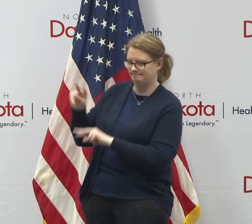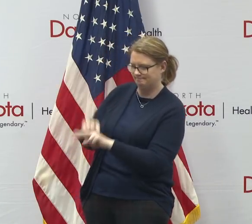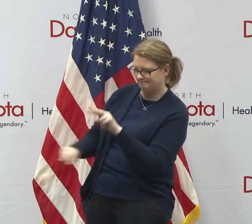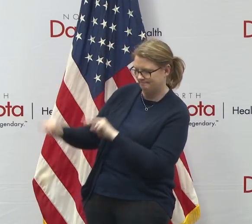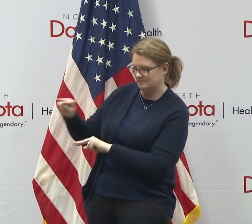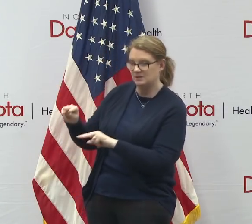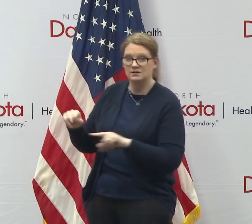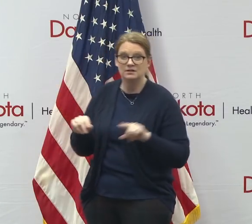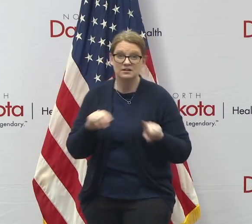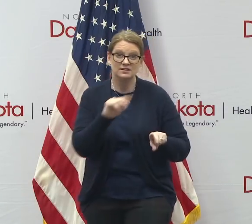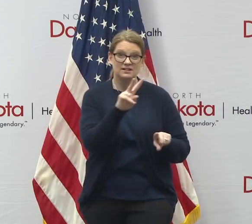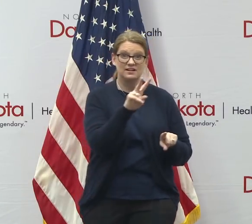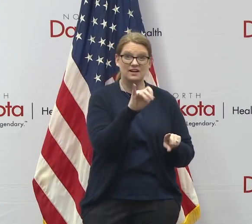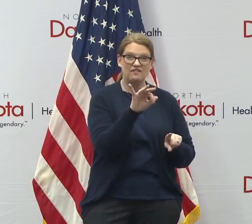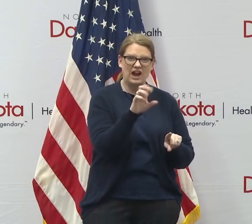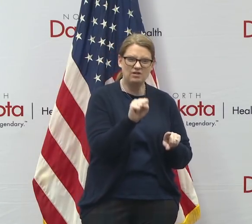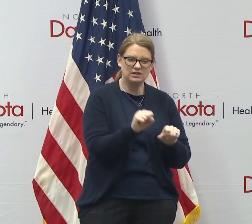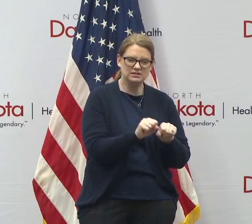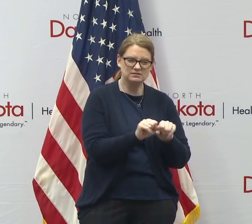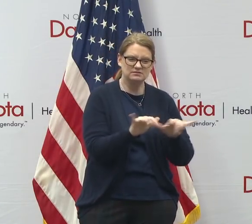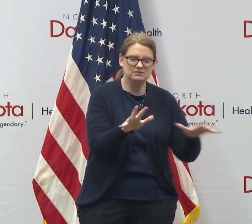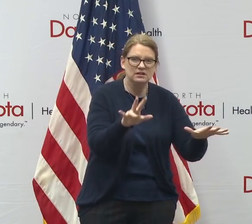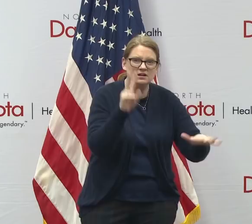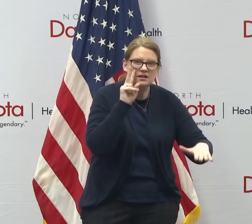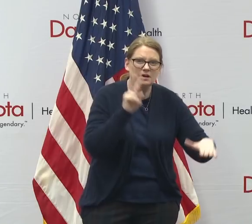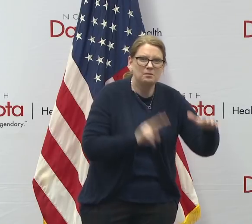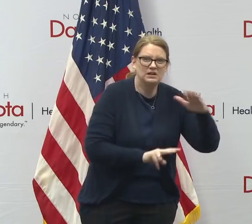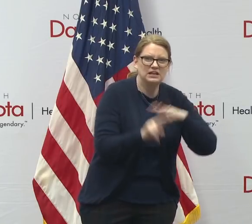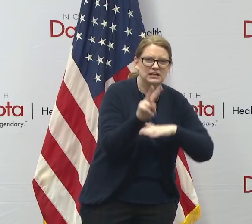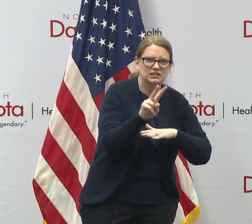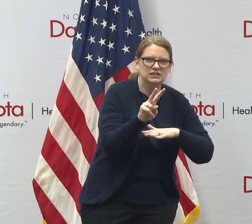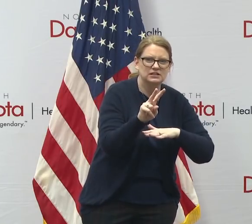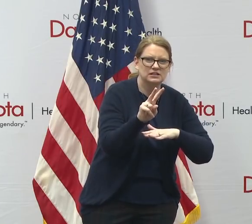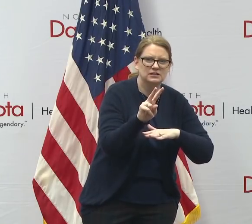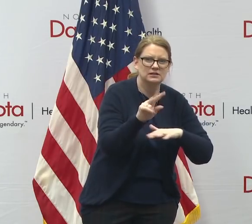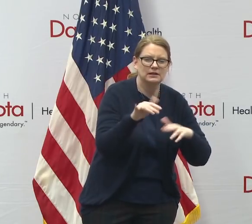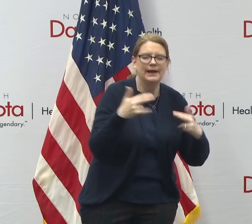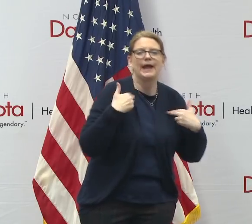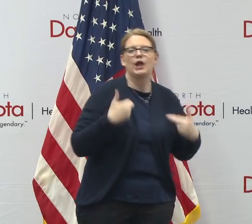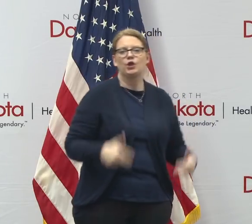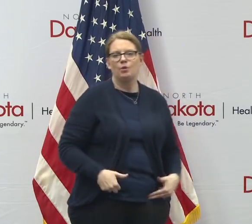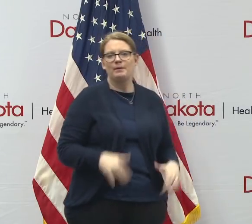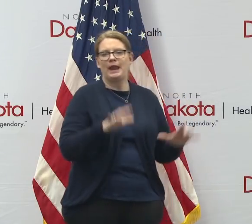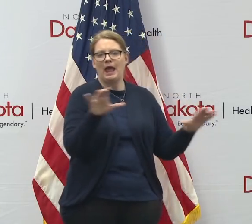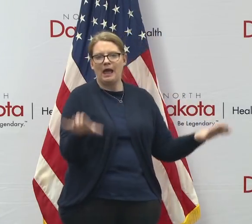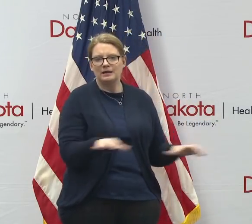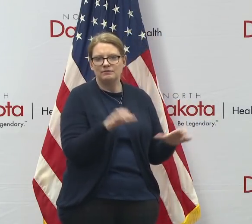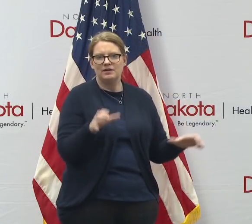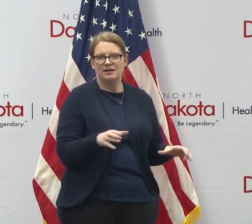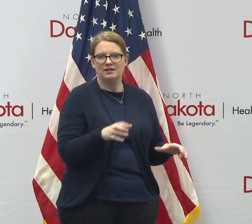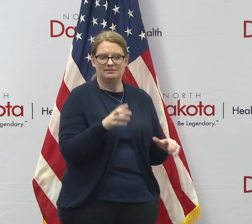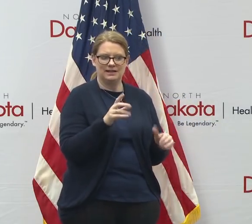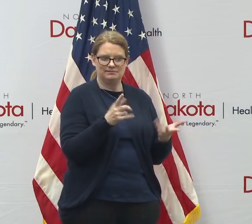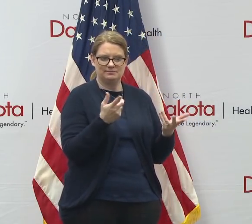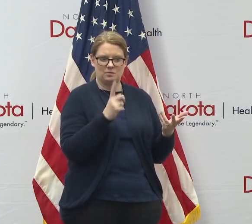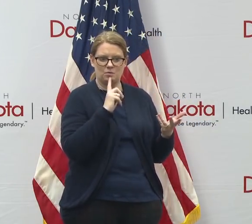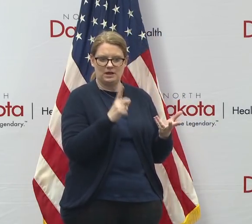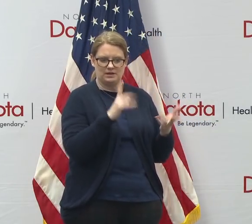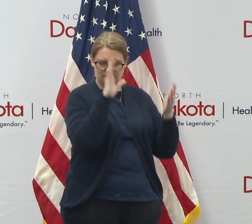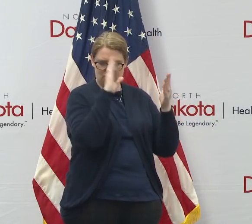Forecasting a virus depends on human activity, which is impossible to forecast because we don't know how